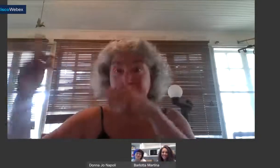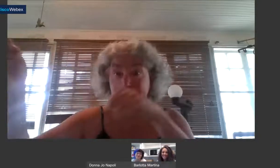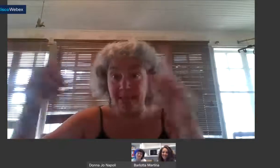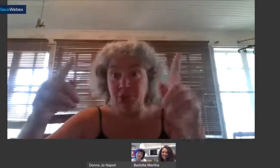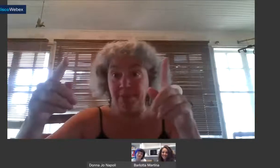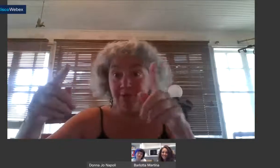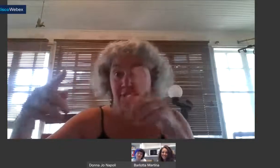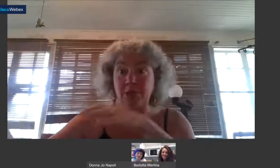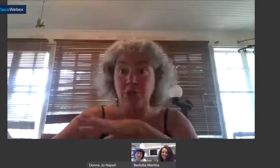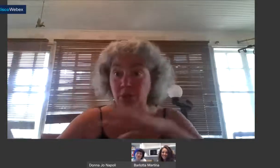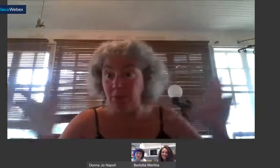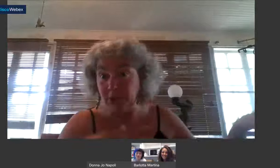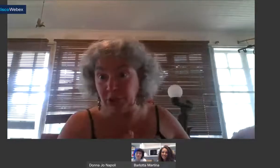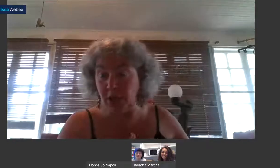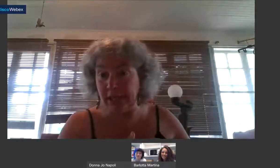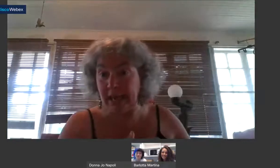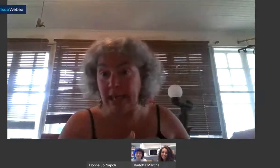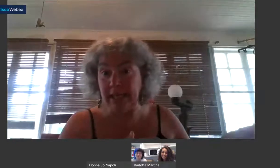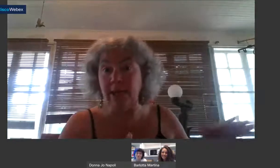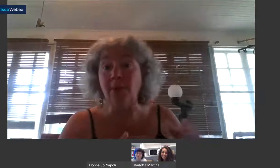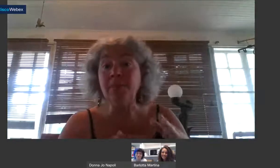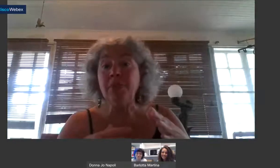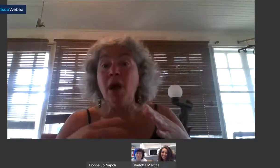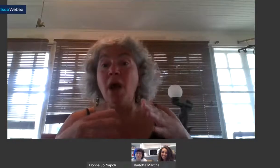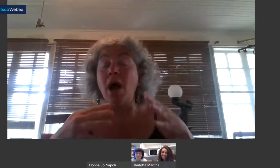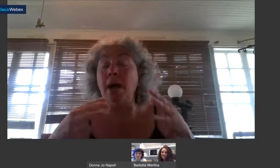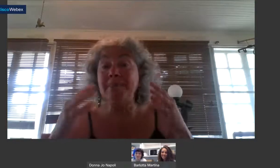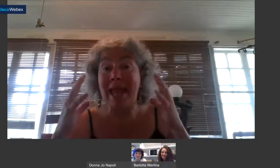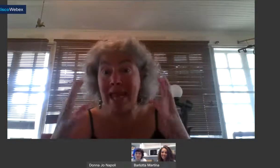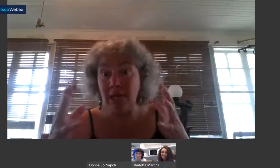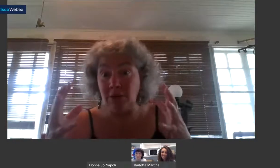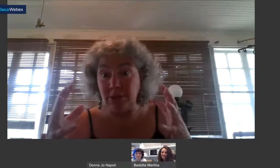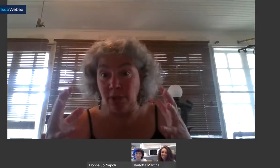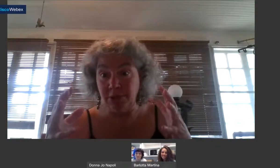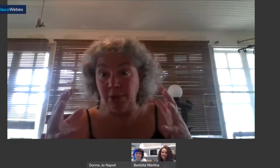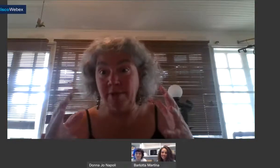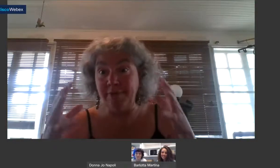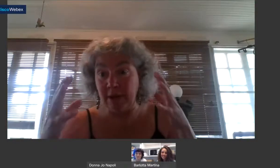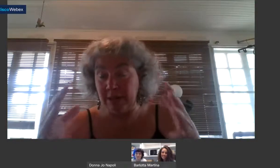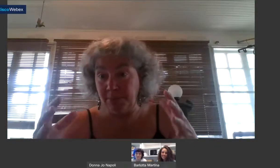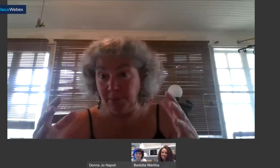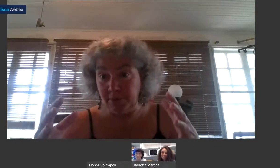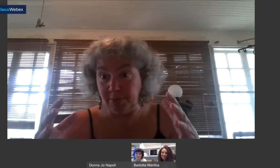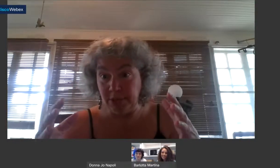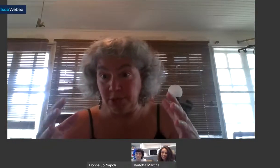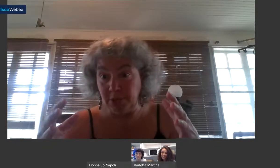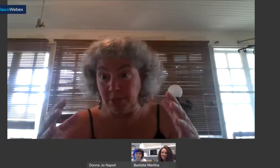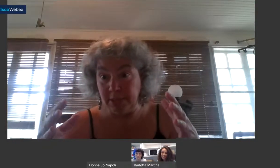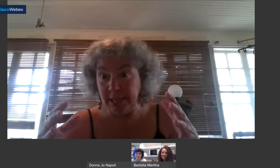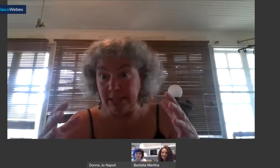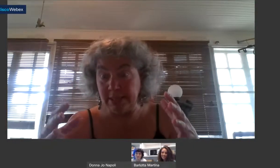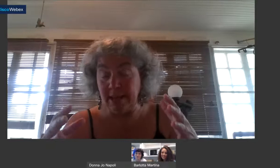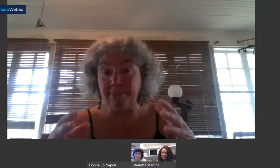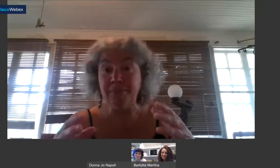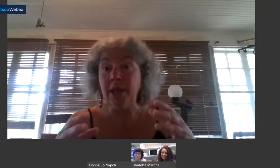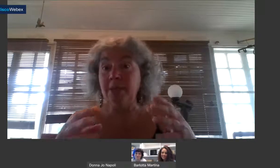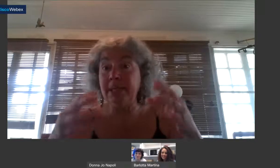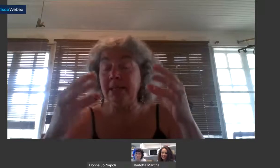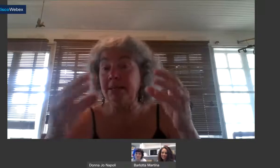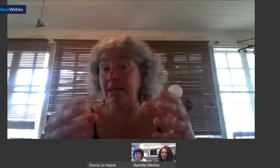they should be afraid too, and we should all get out of here. Anger is also a very important thing to communicate to them, because